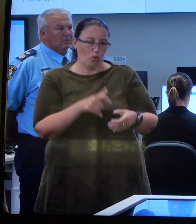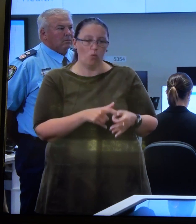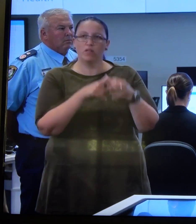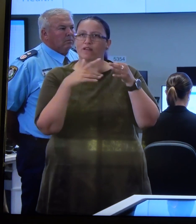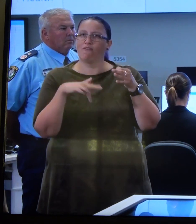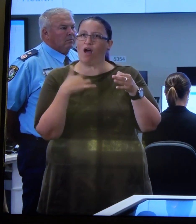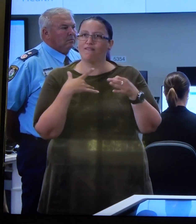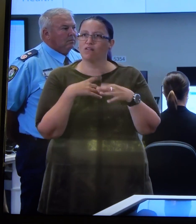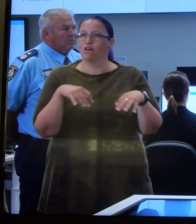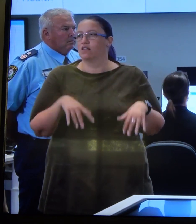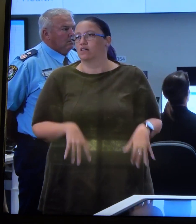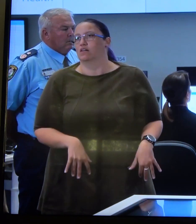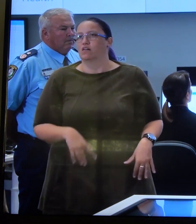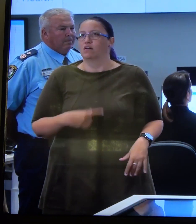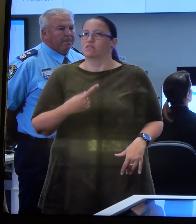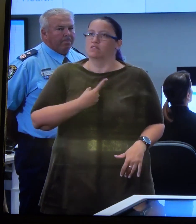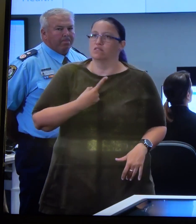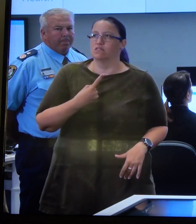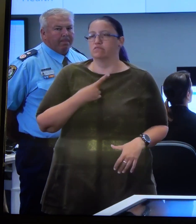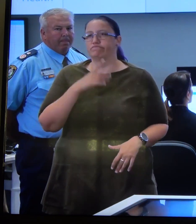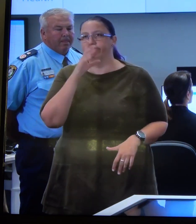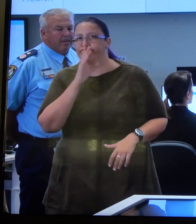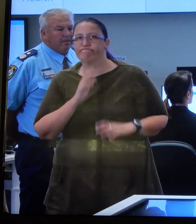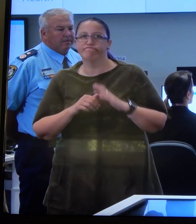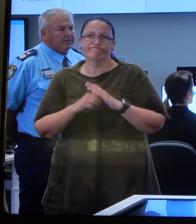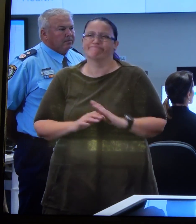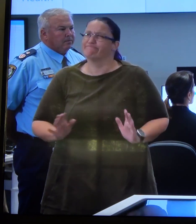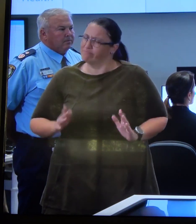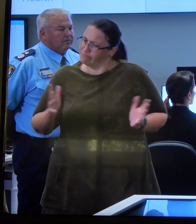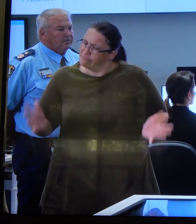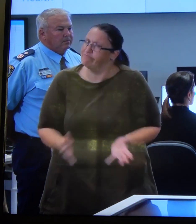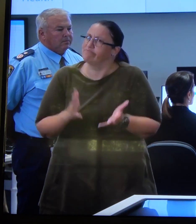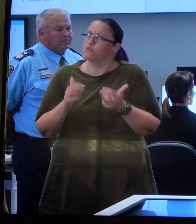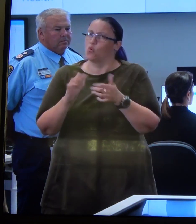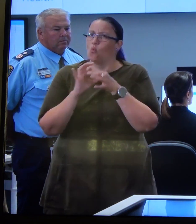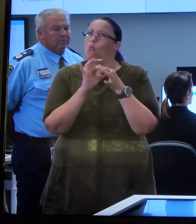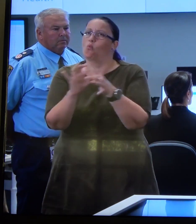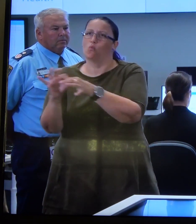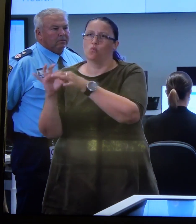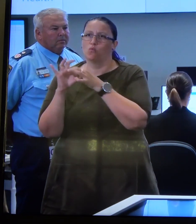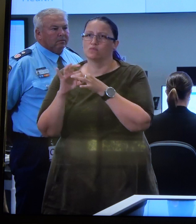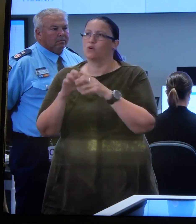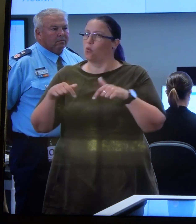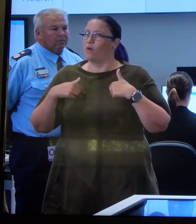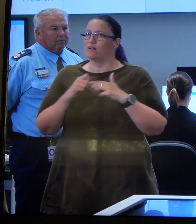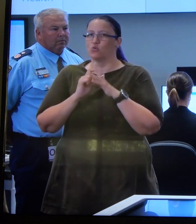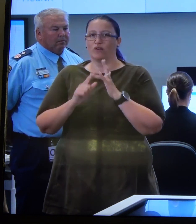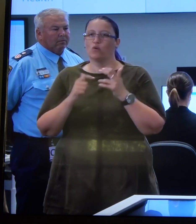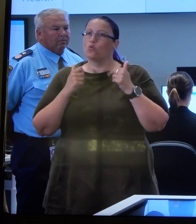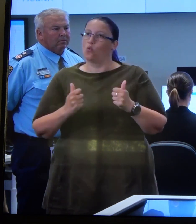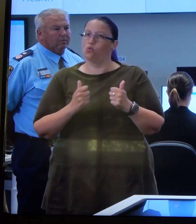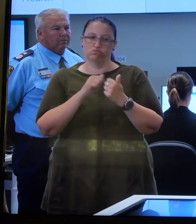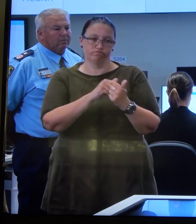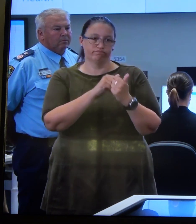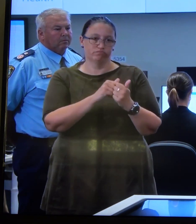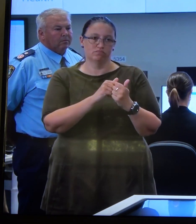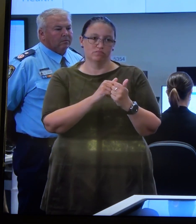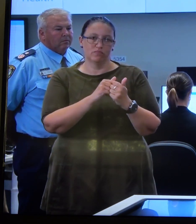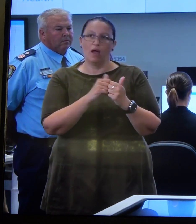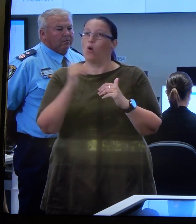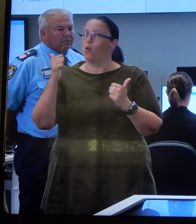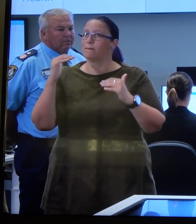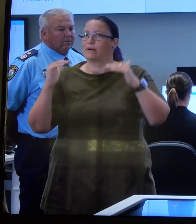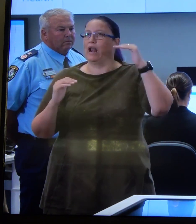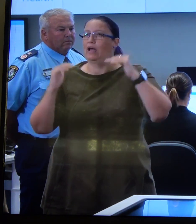work and the Commonwealth is doing a lot of work with aged care facilities to get that balance between meeting the needs of aged care